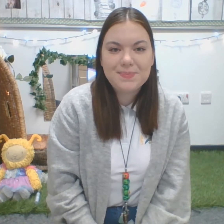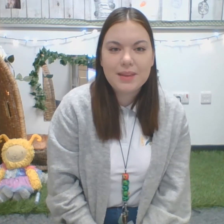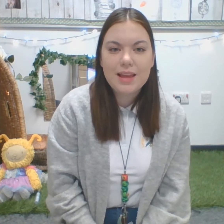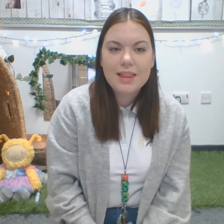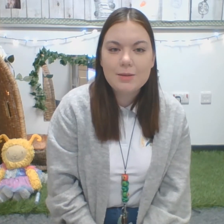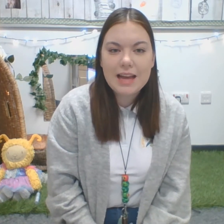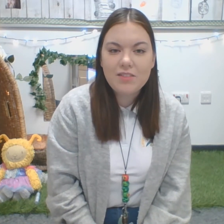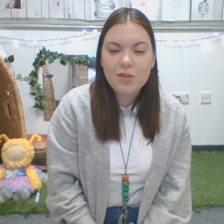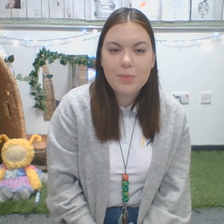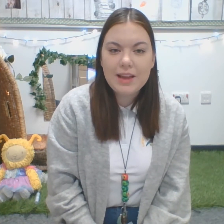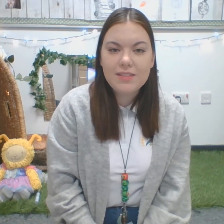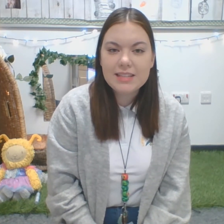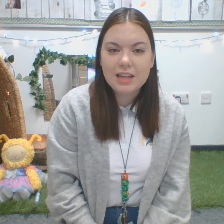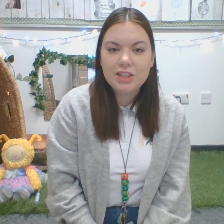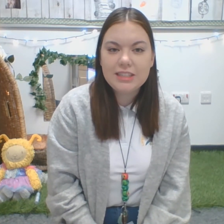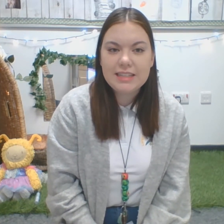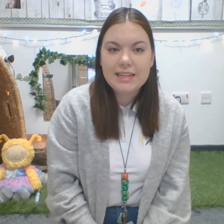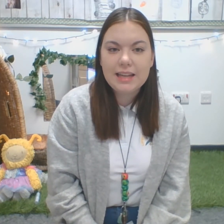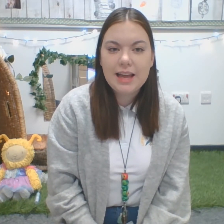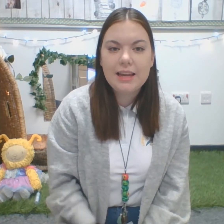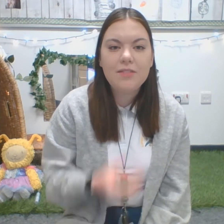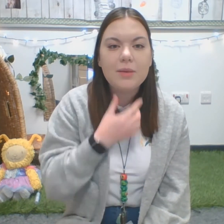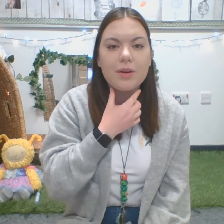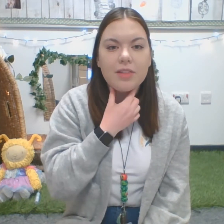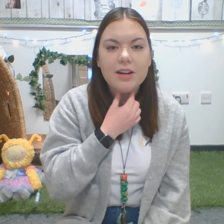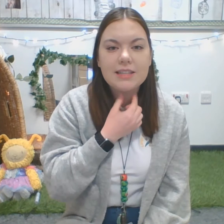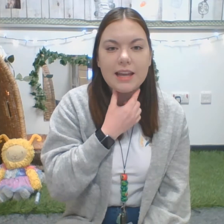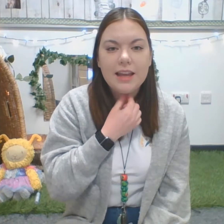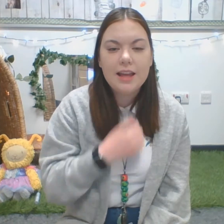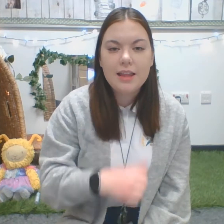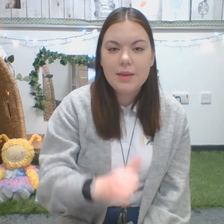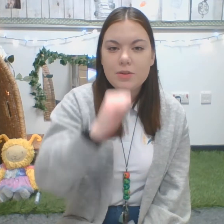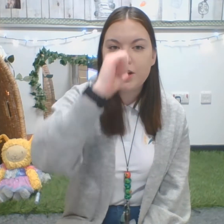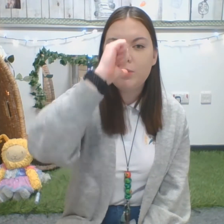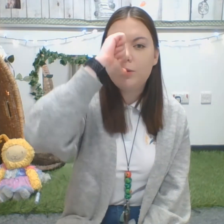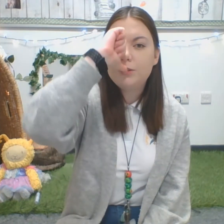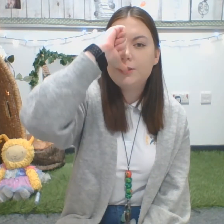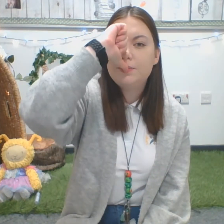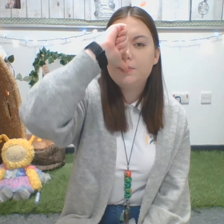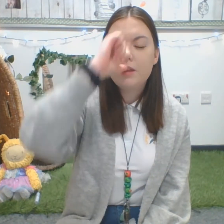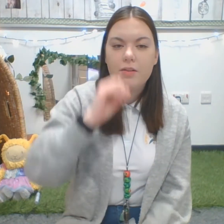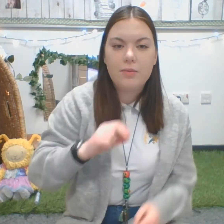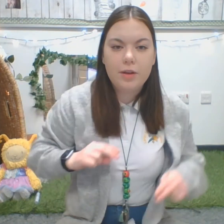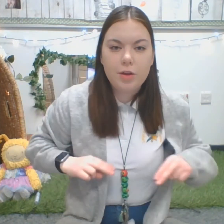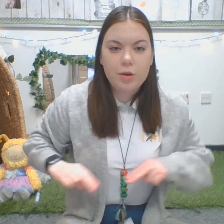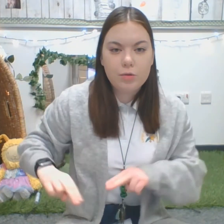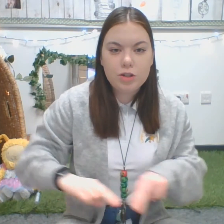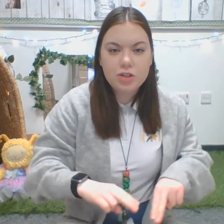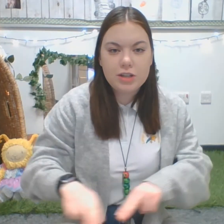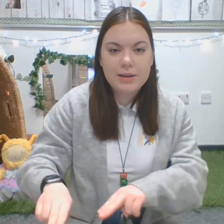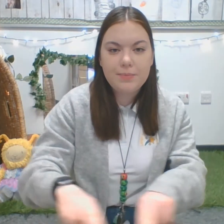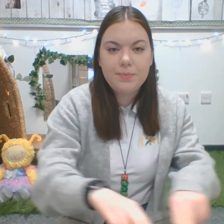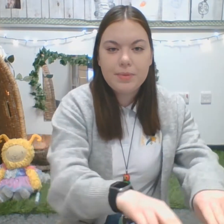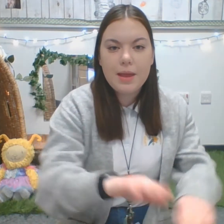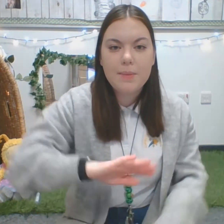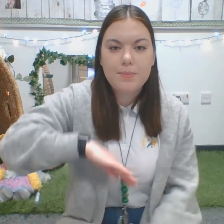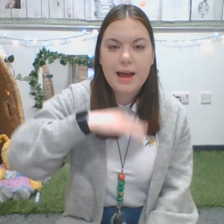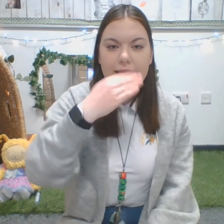They would have it for breakfast, lunch, and tea, and if they were thirsty, they would drink water from the cool stream by the